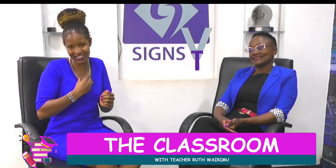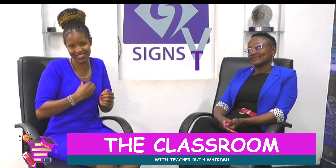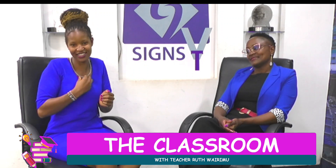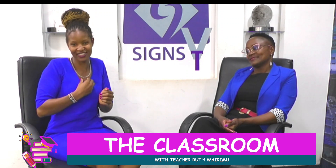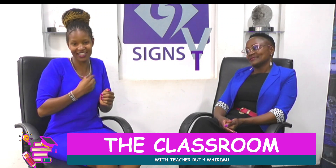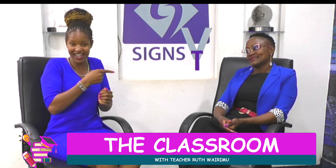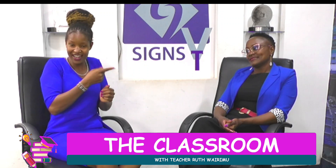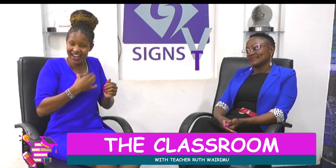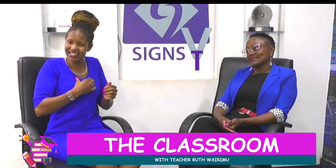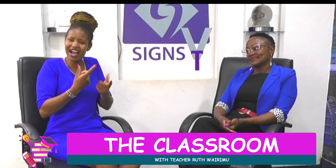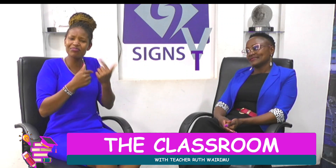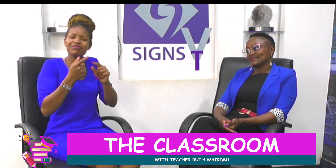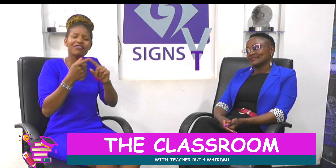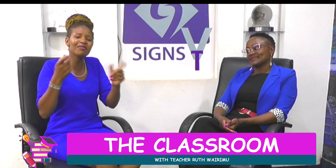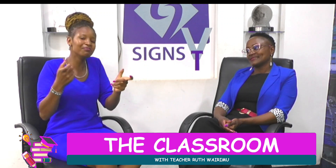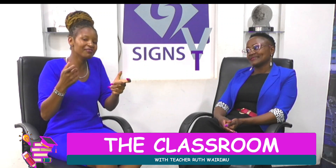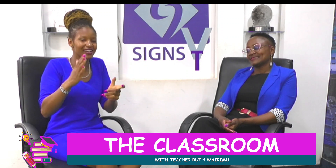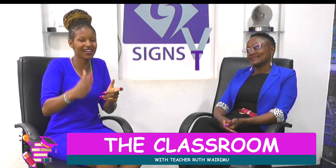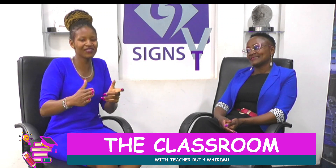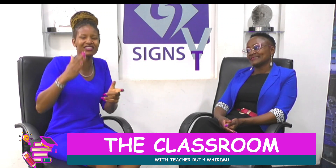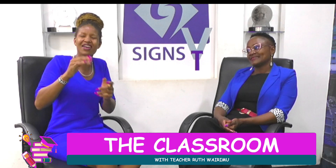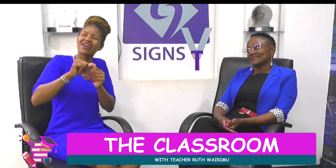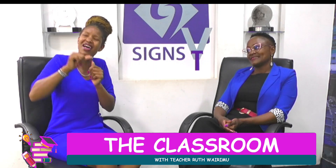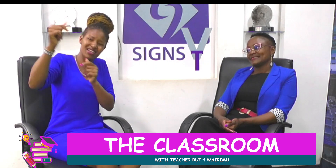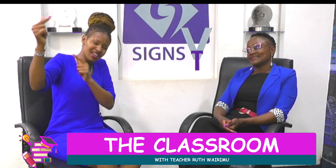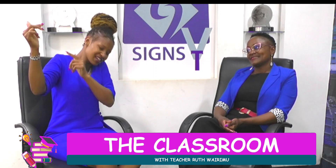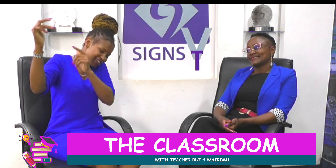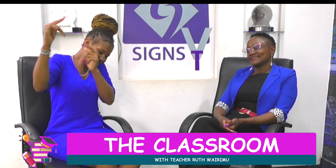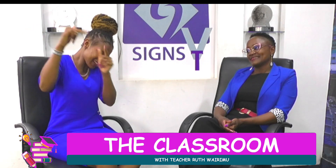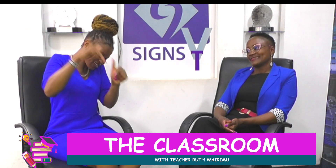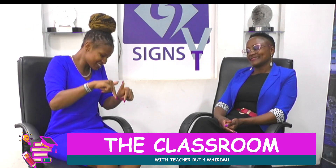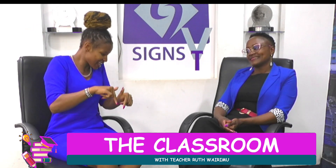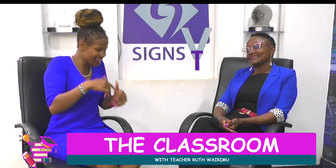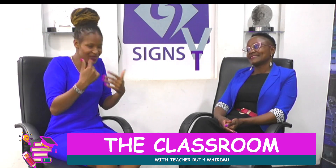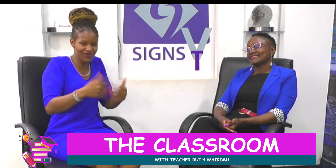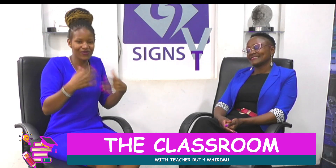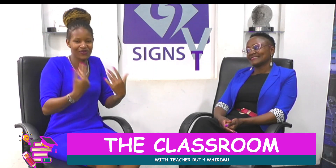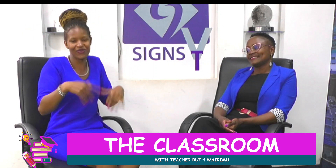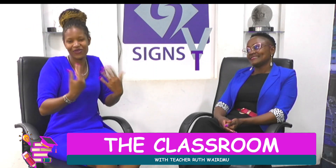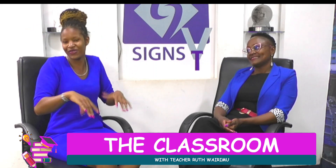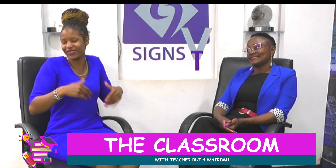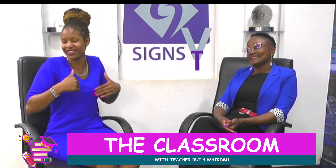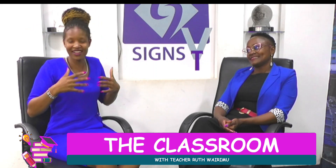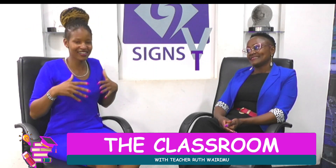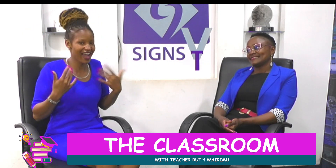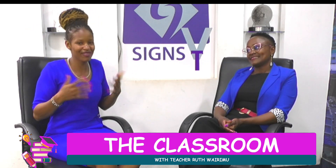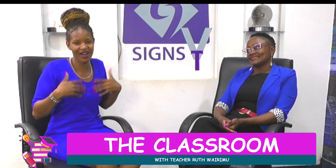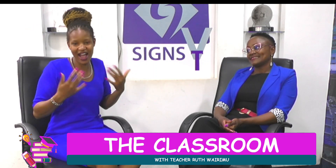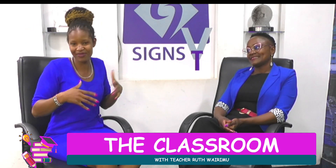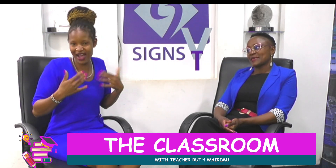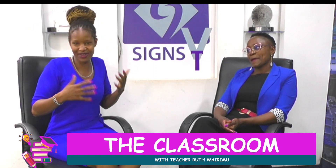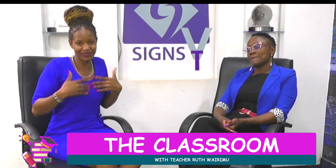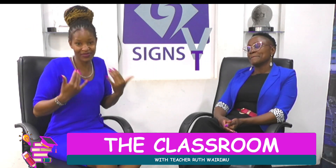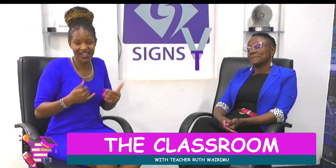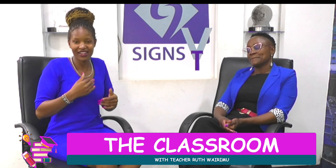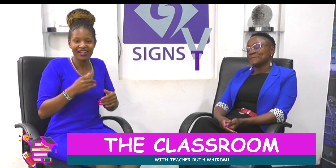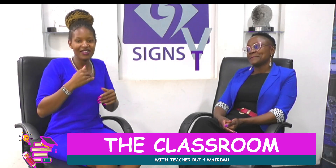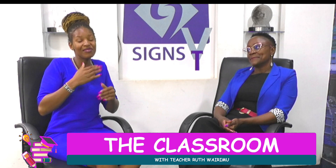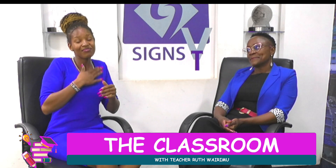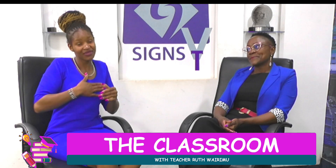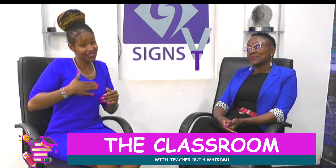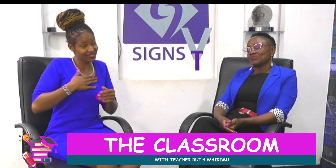delighted. For today I have a guest from Naivasha who has traveled all the way to come and be with